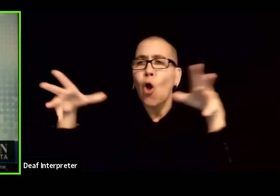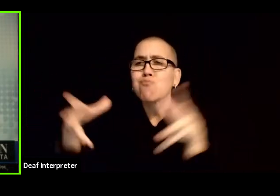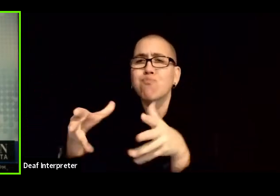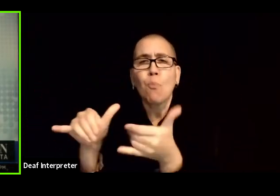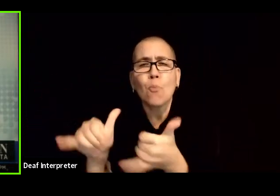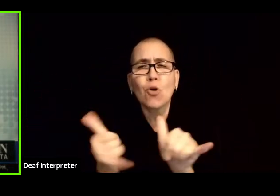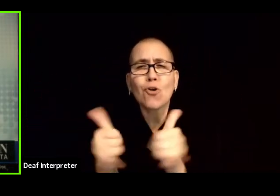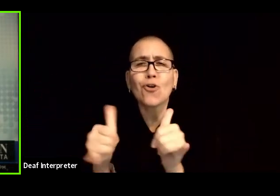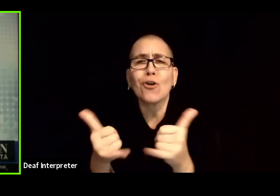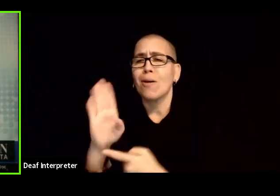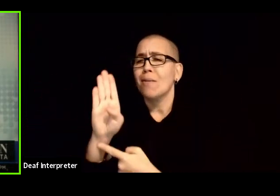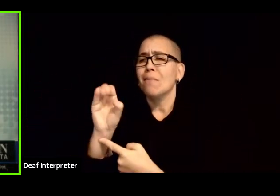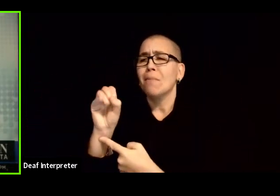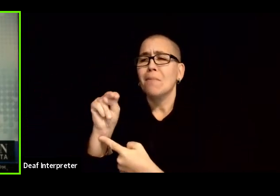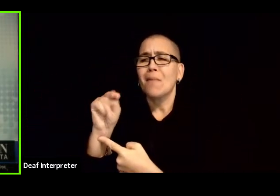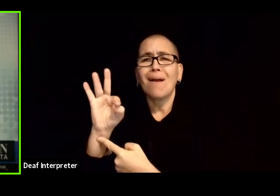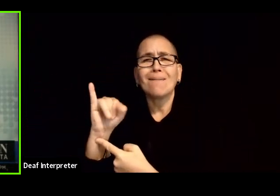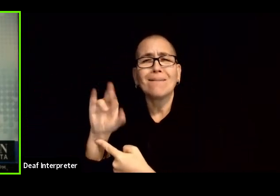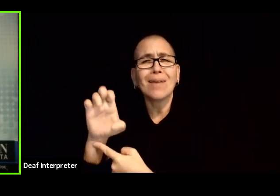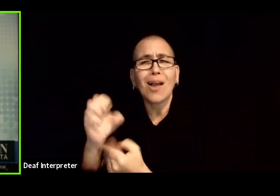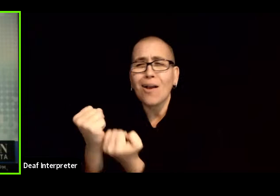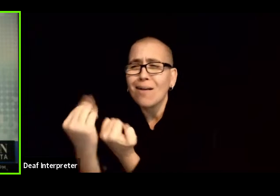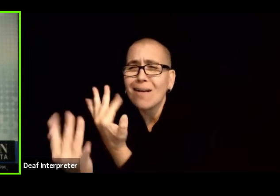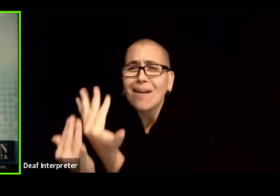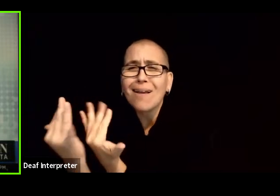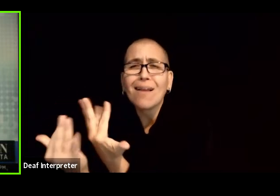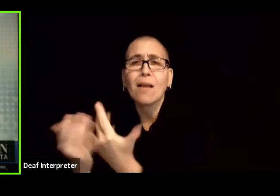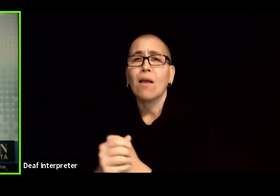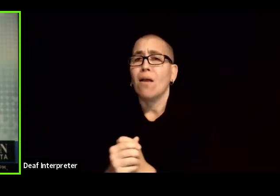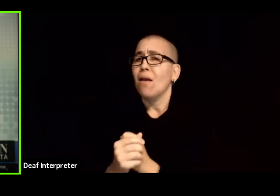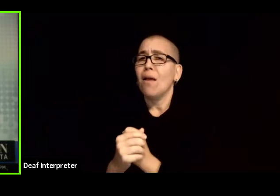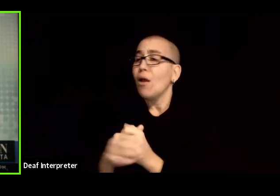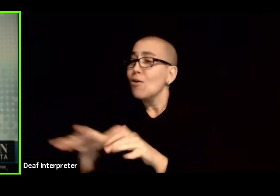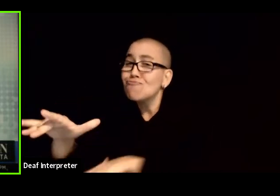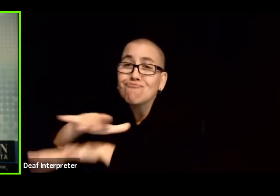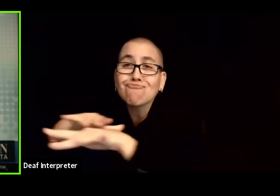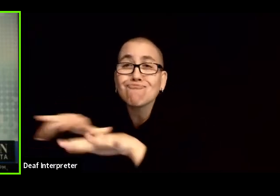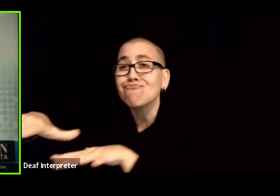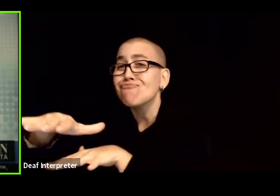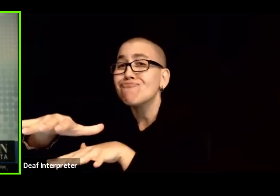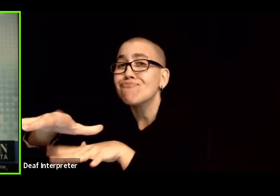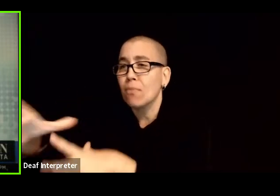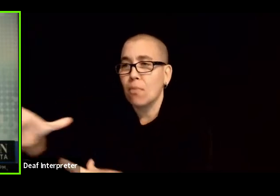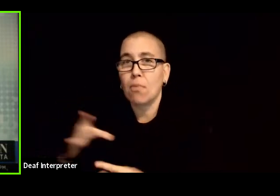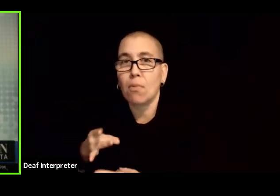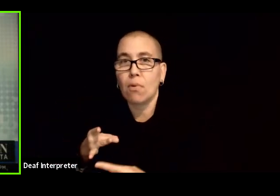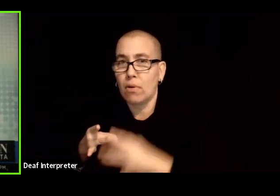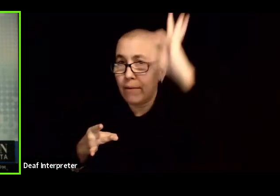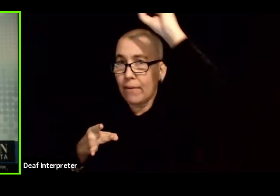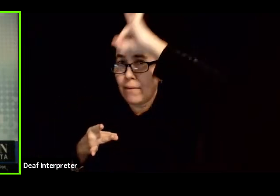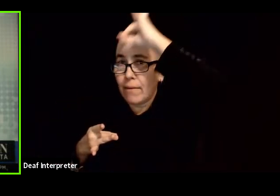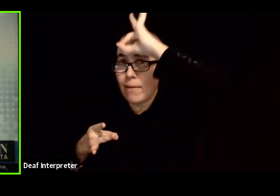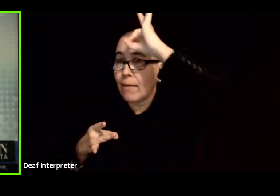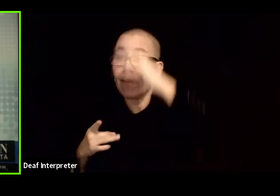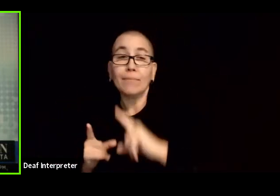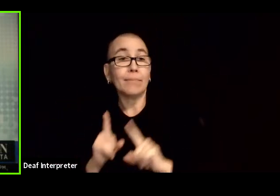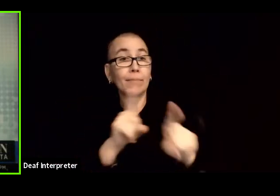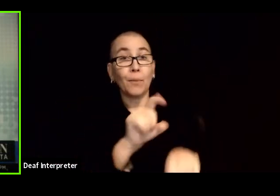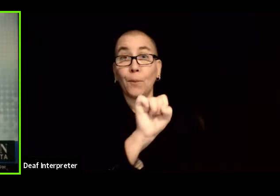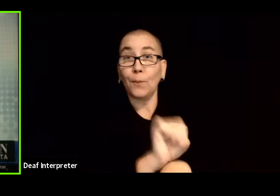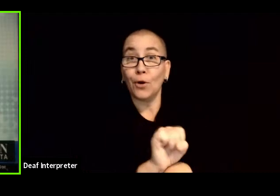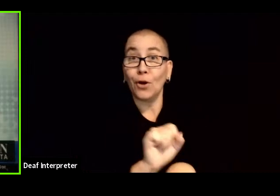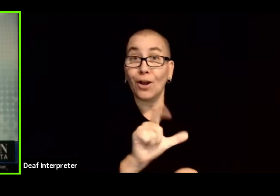at the more recent data since this report was developed, as I said, it was from earlier in the pandemic, we've seen